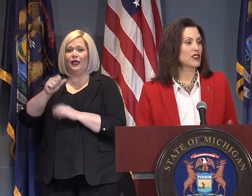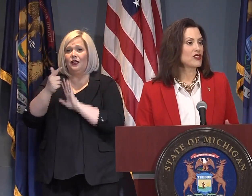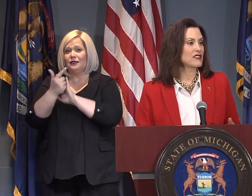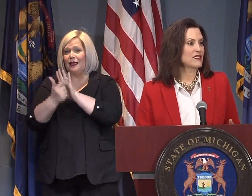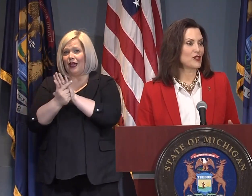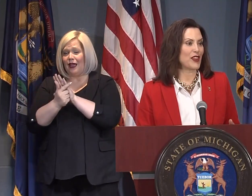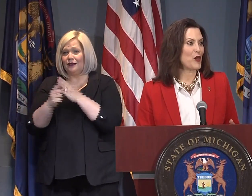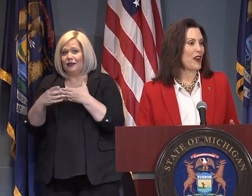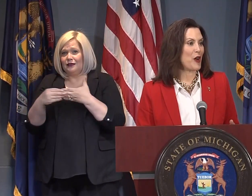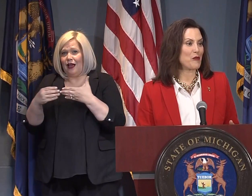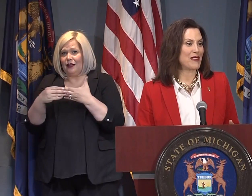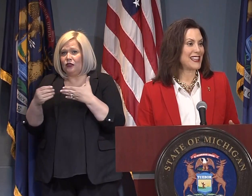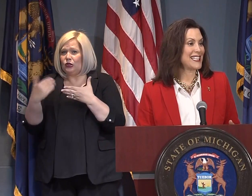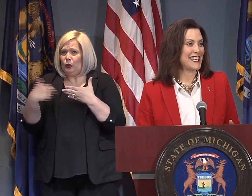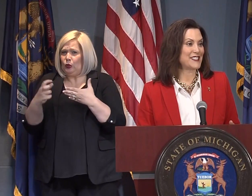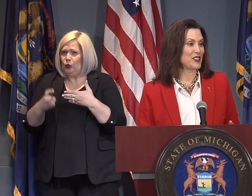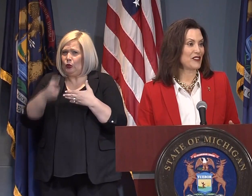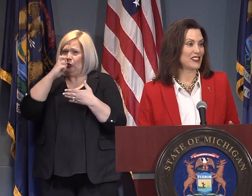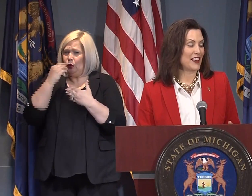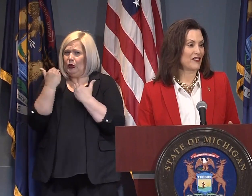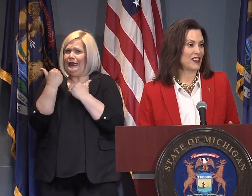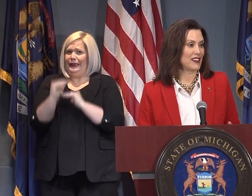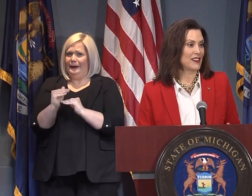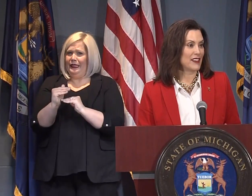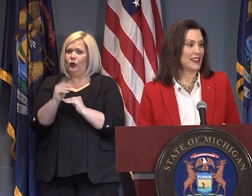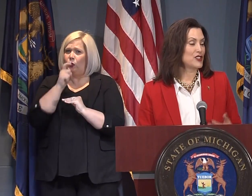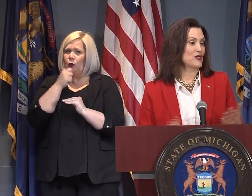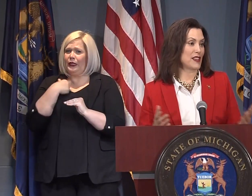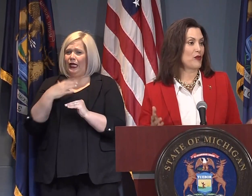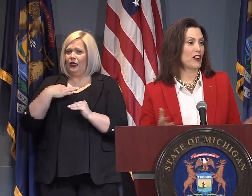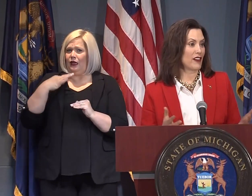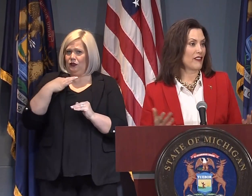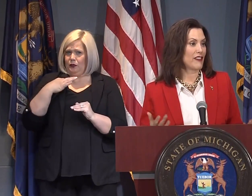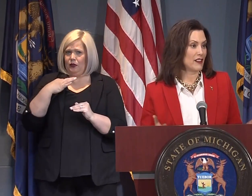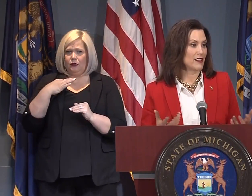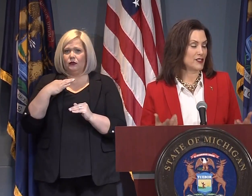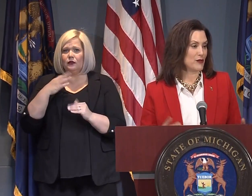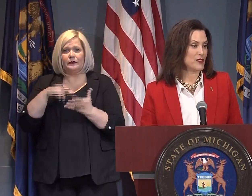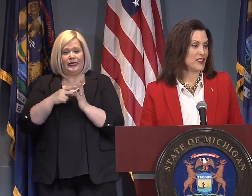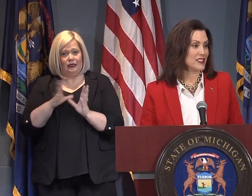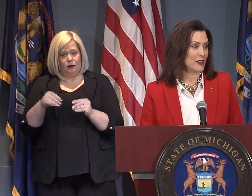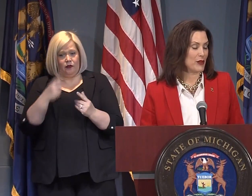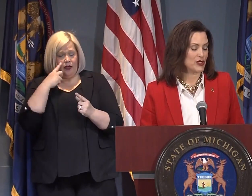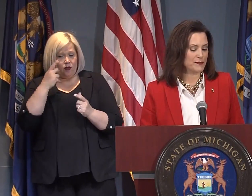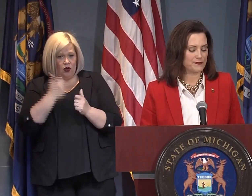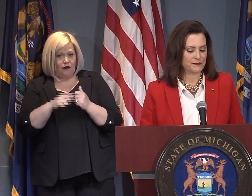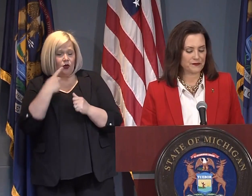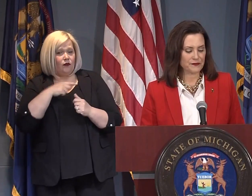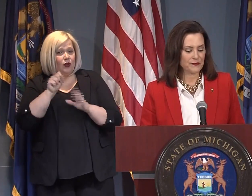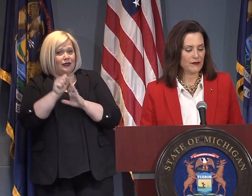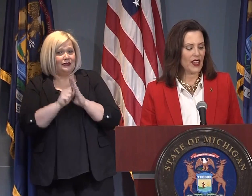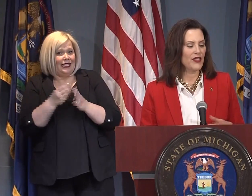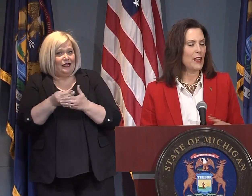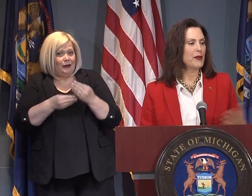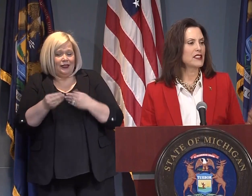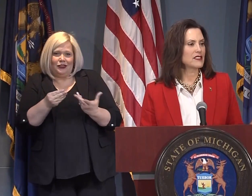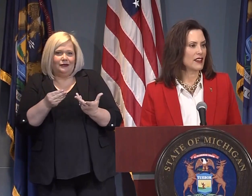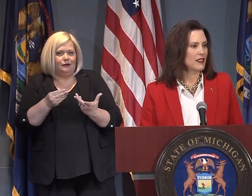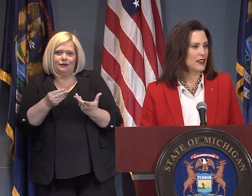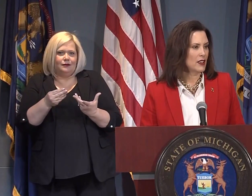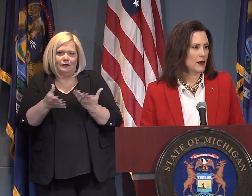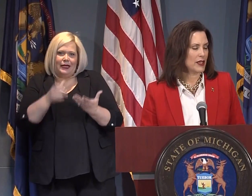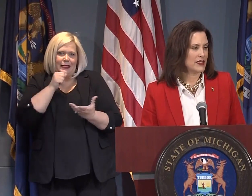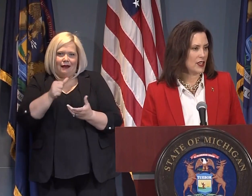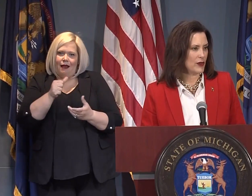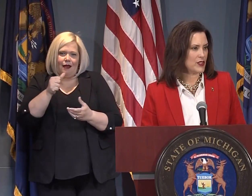of restrictions, and so they don't help meet the needs of a lot of the issues that we are going to feel in terms of the state budget. That being